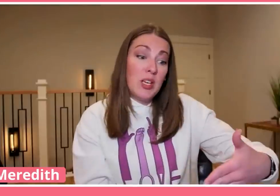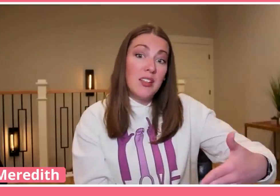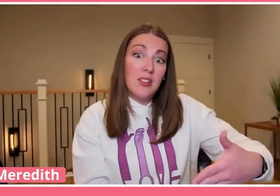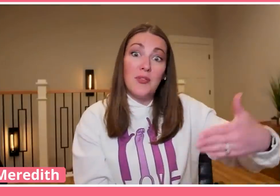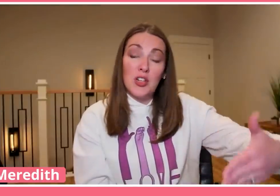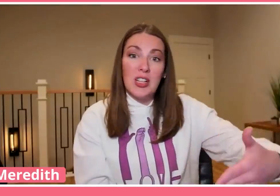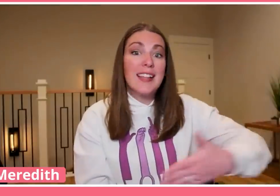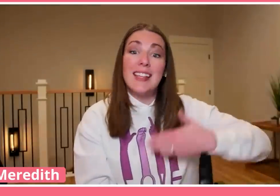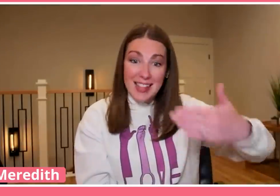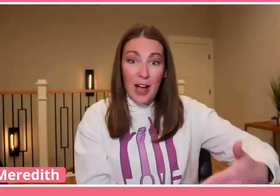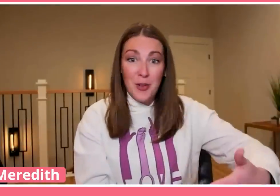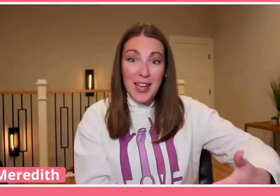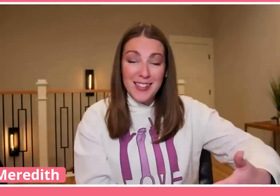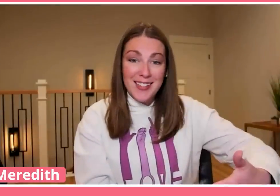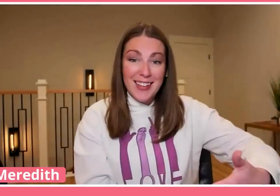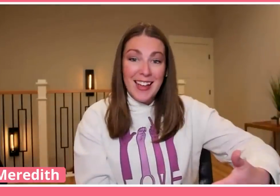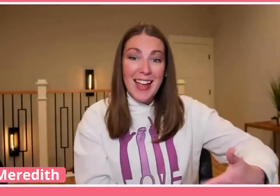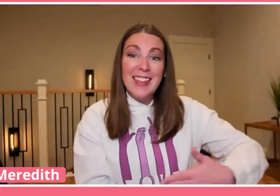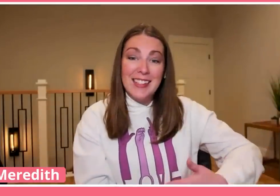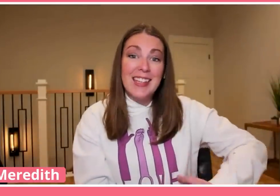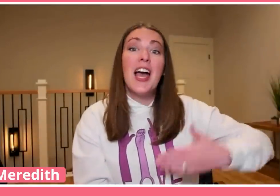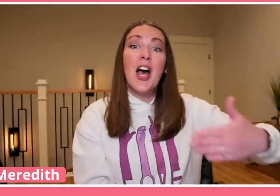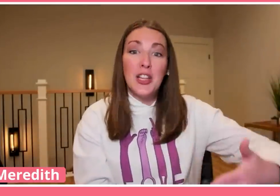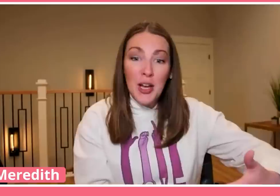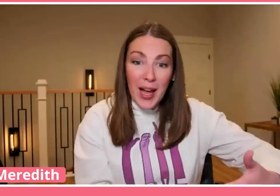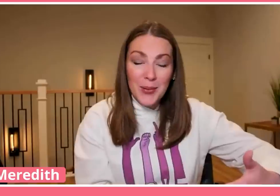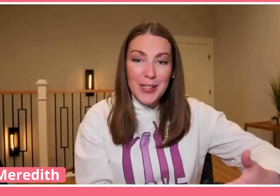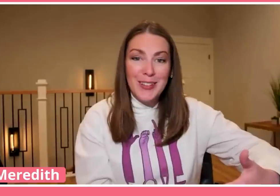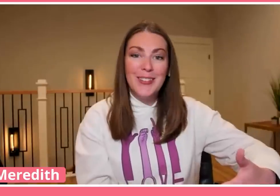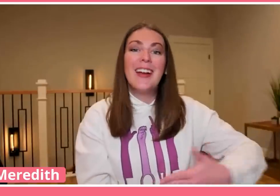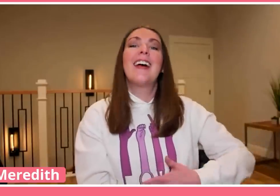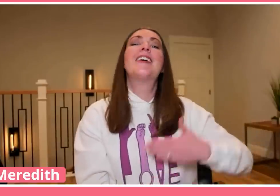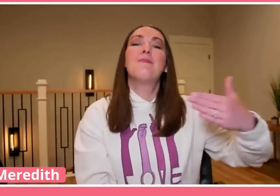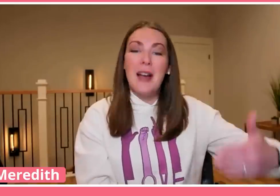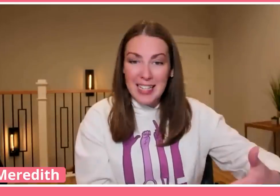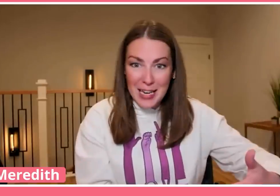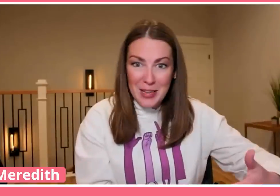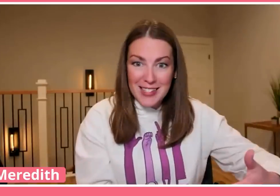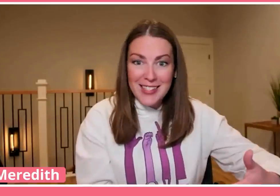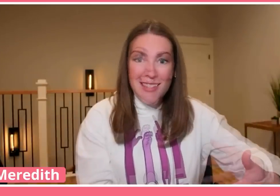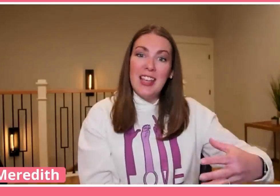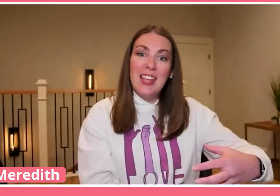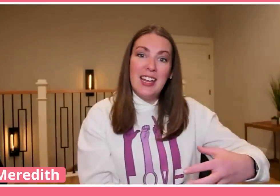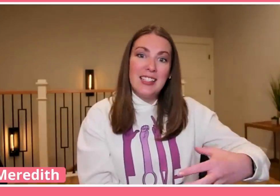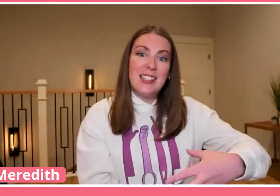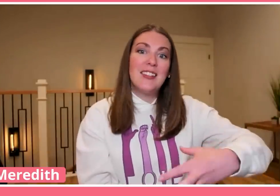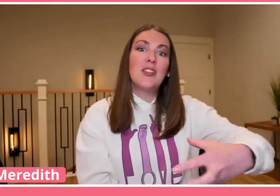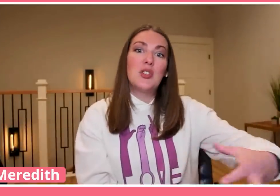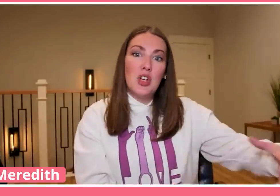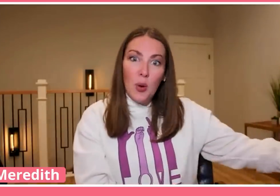the first class, it's alphabet. And then it's the, hello, how are you? My name is. And then it's going